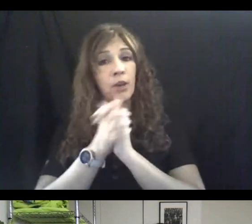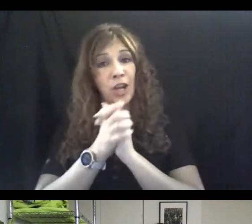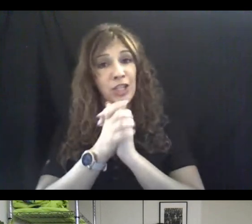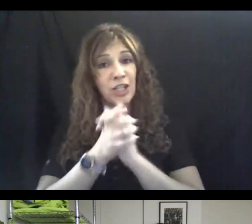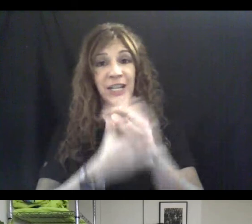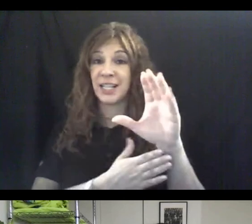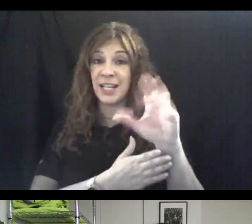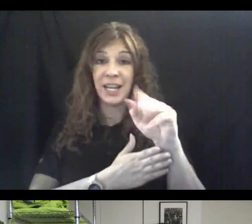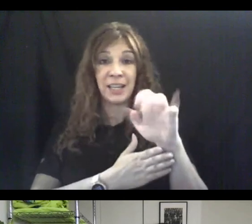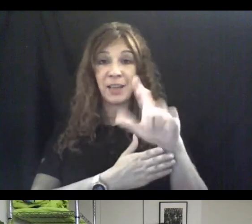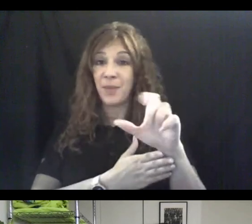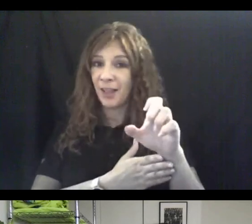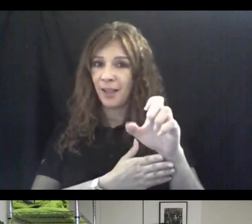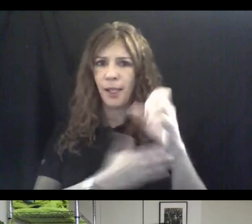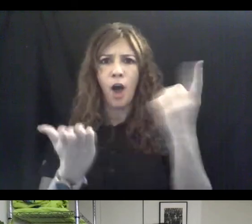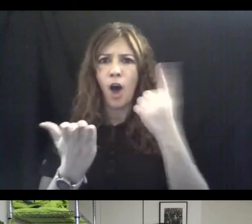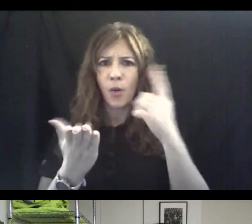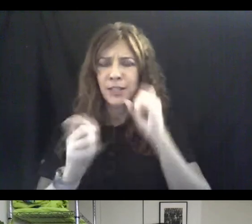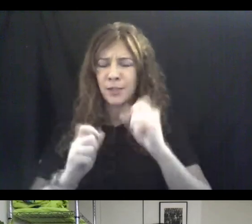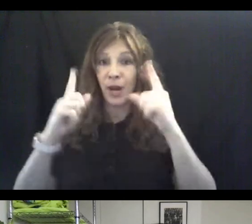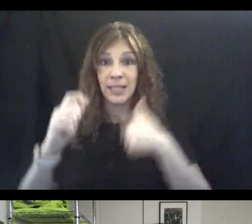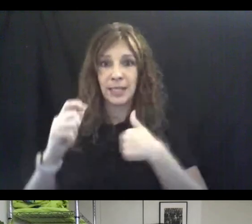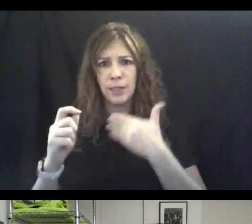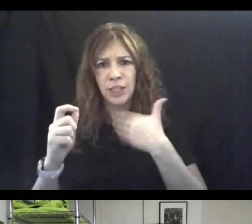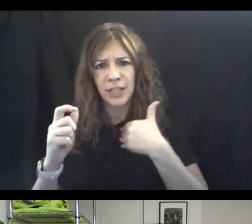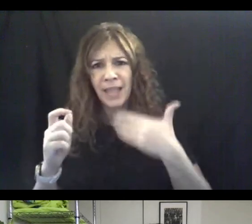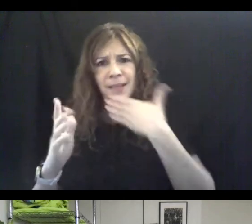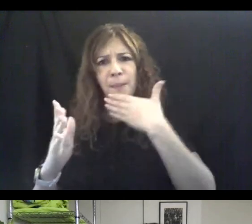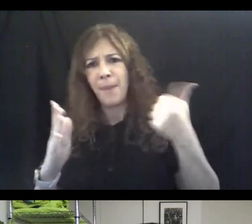me sorprendes, tienen muchas ideas.